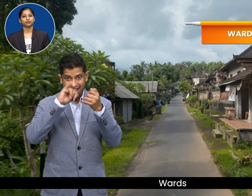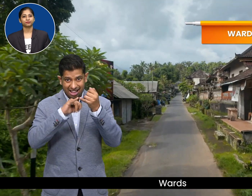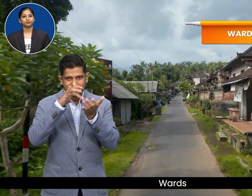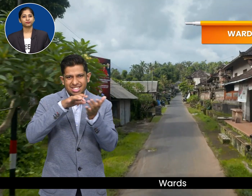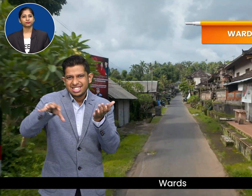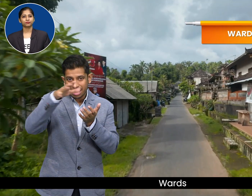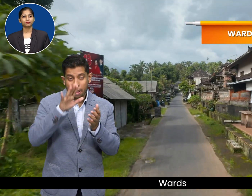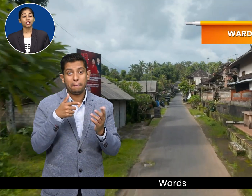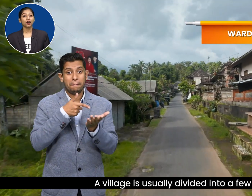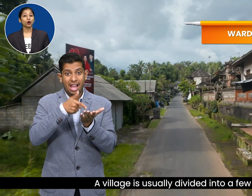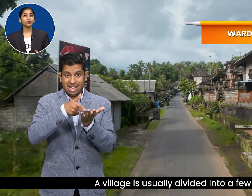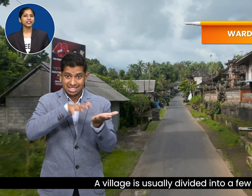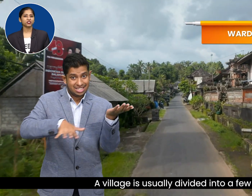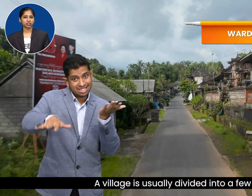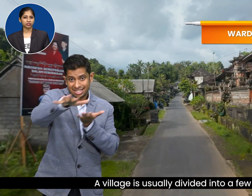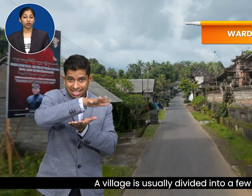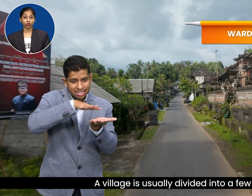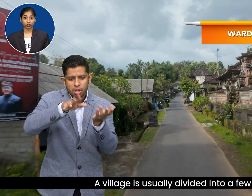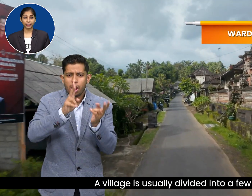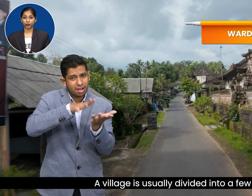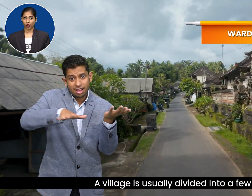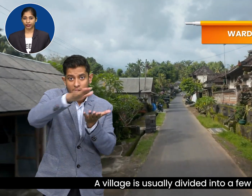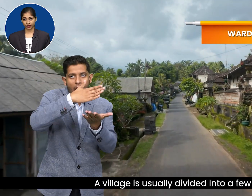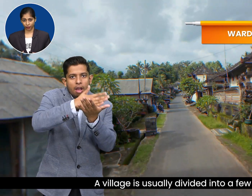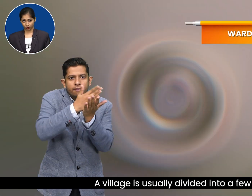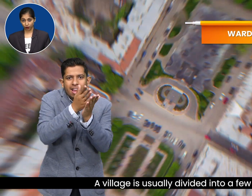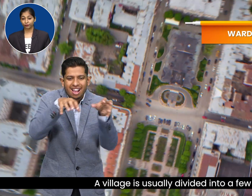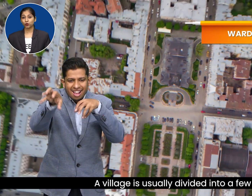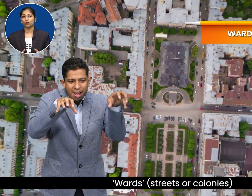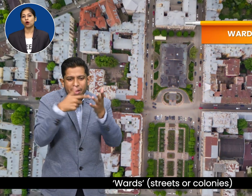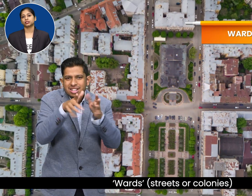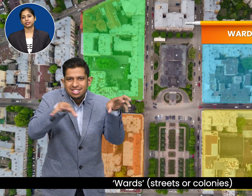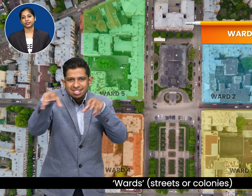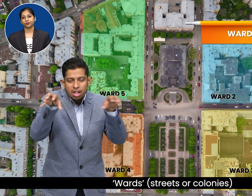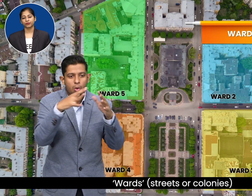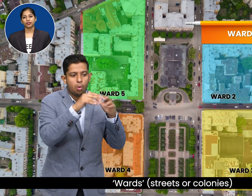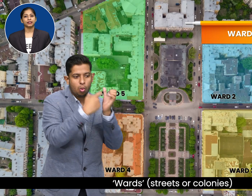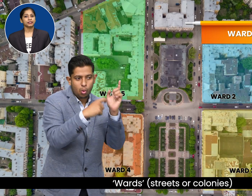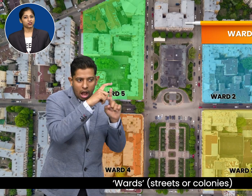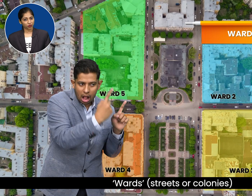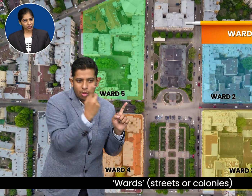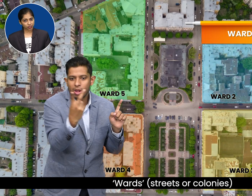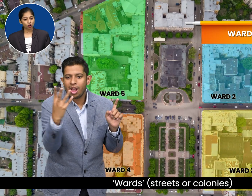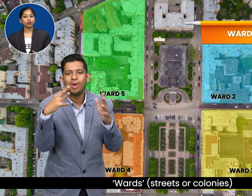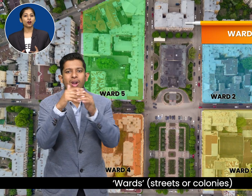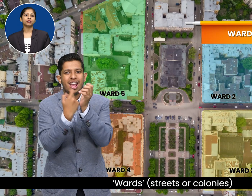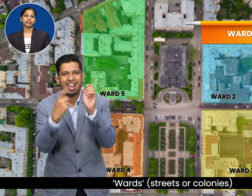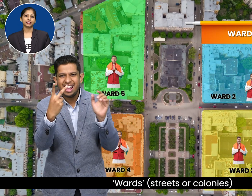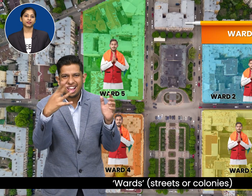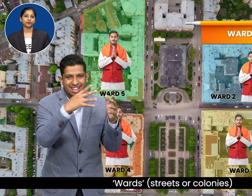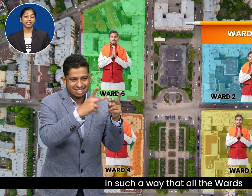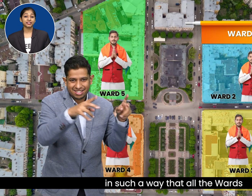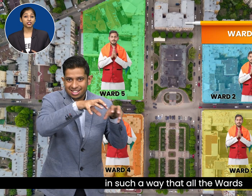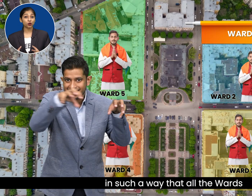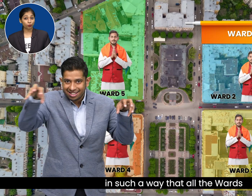Wards. A village is usually divided into a few wards, streets or